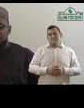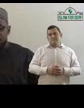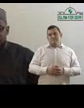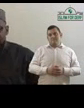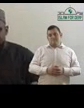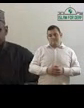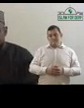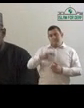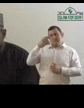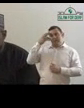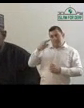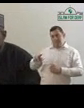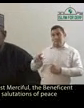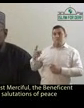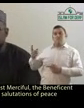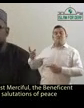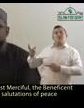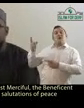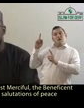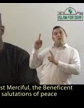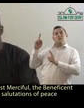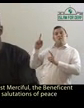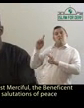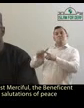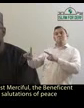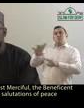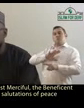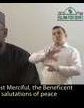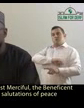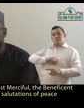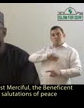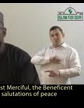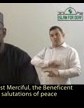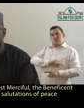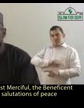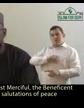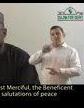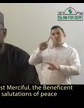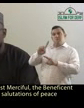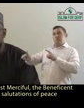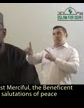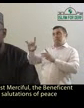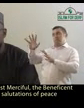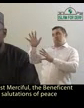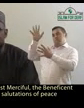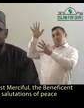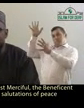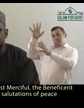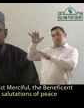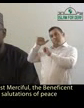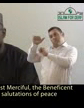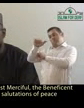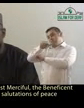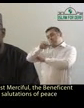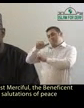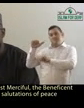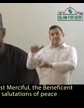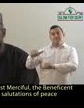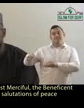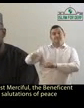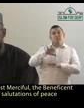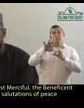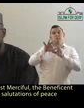Bismillah ar-Rahman ar-Rahim. In the name of Allah, the most merciful, the beneficent.